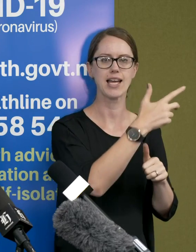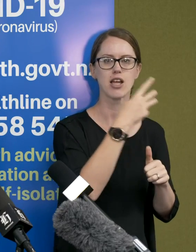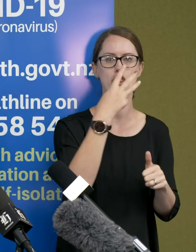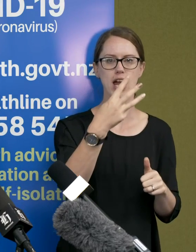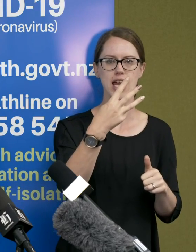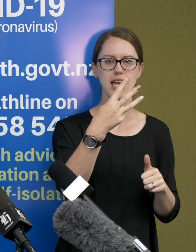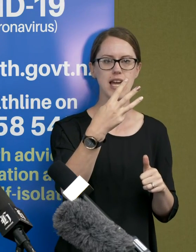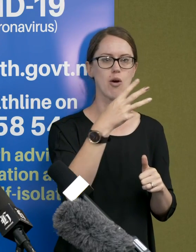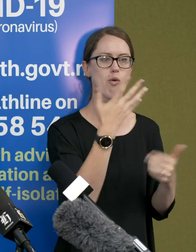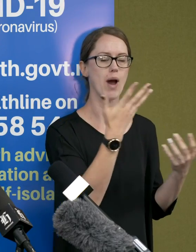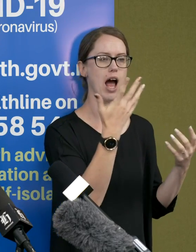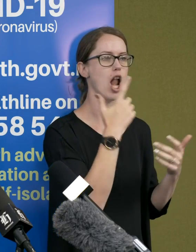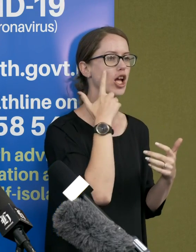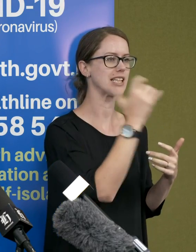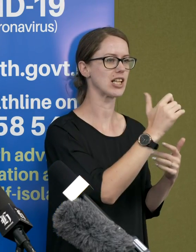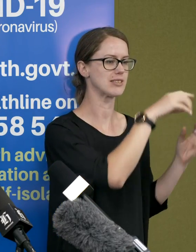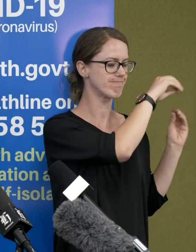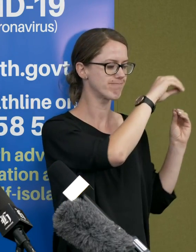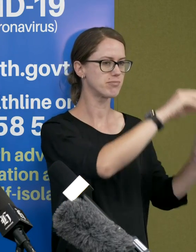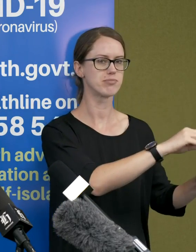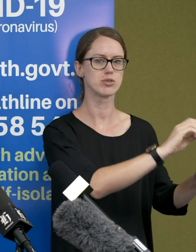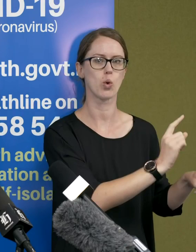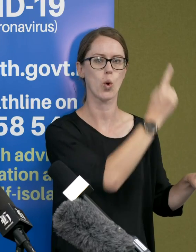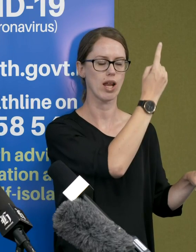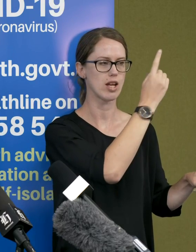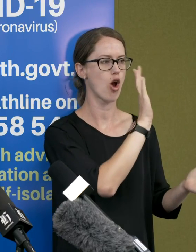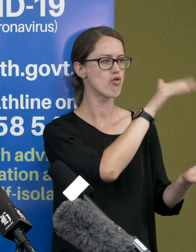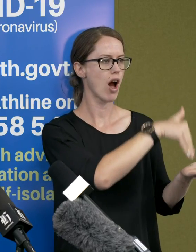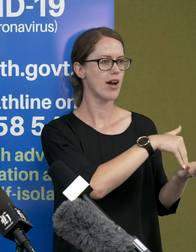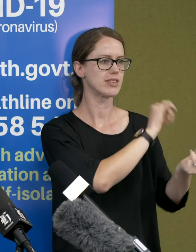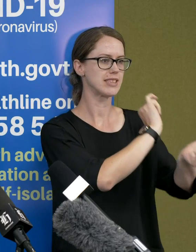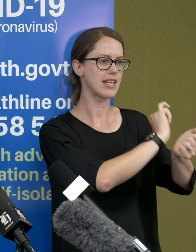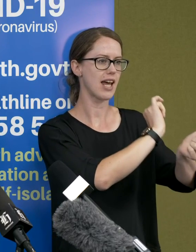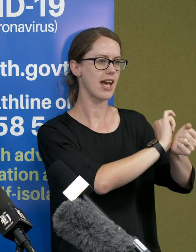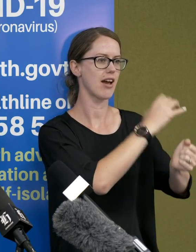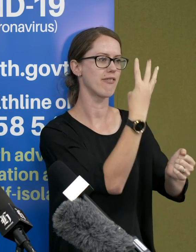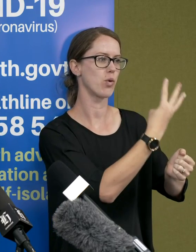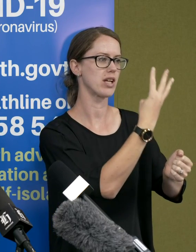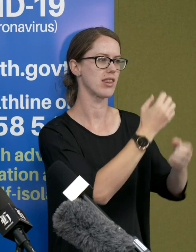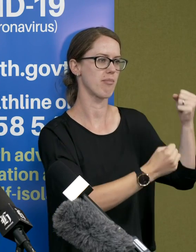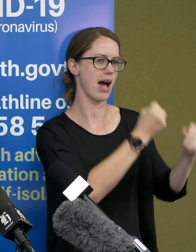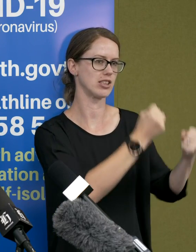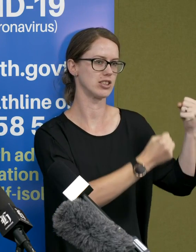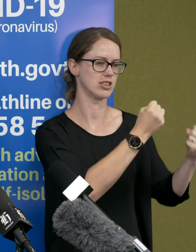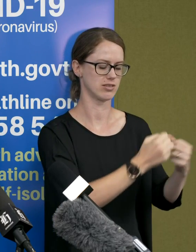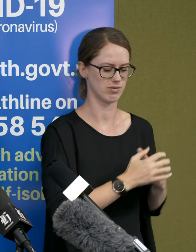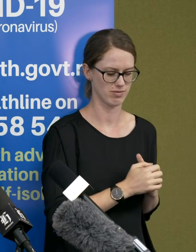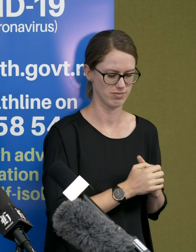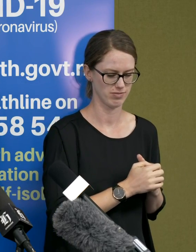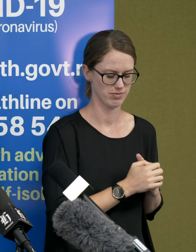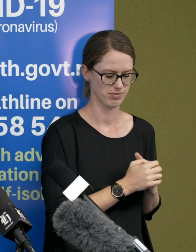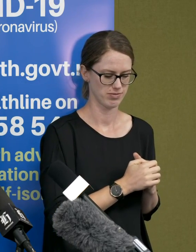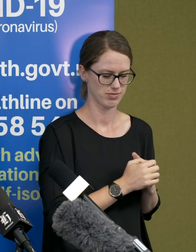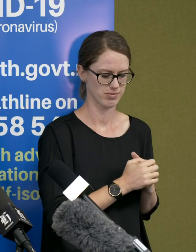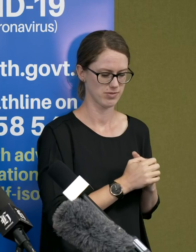AA83 from Los Angeles to Auckland, arriving in on Saturday the 14th of March. The